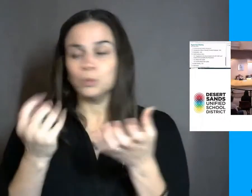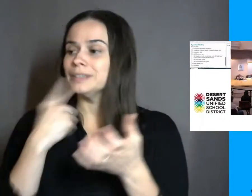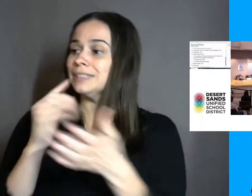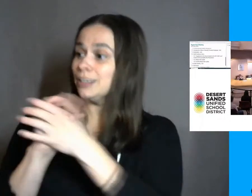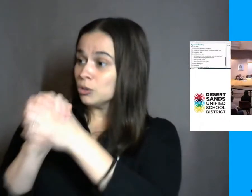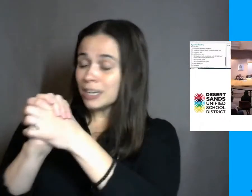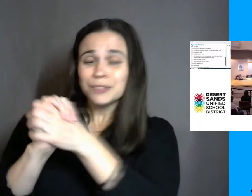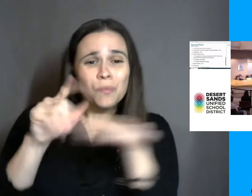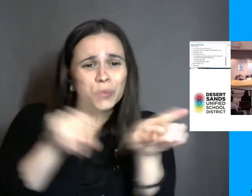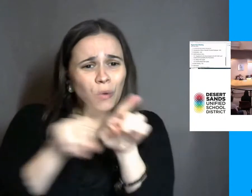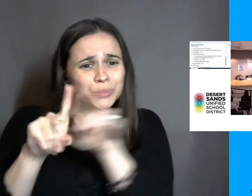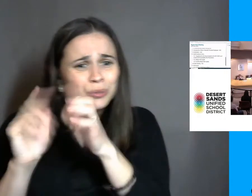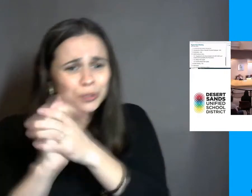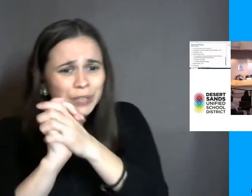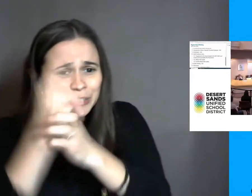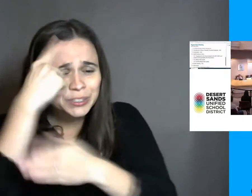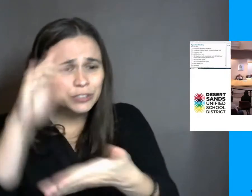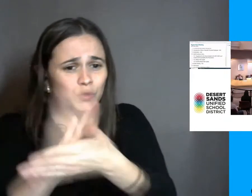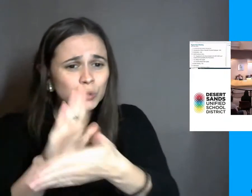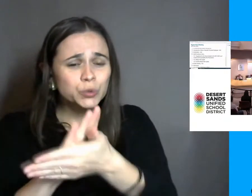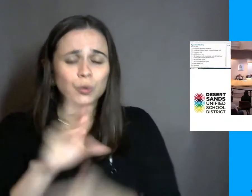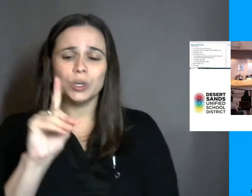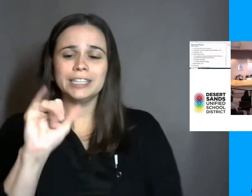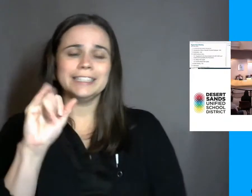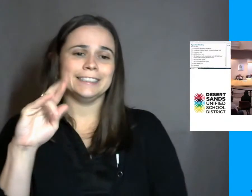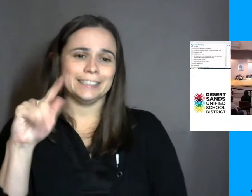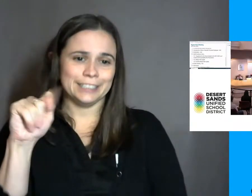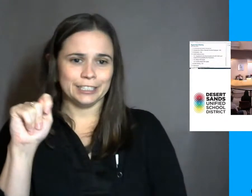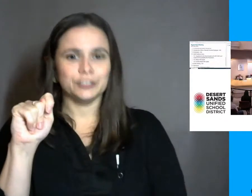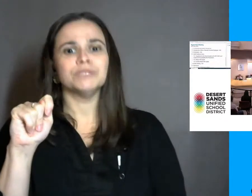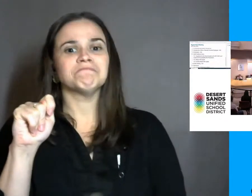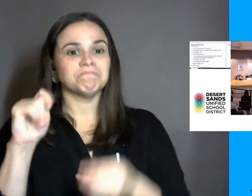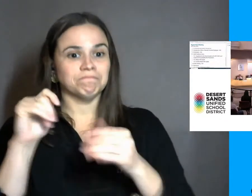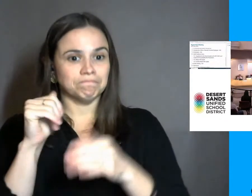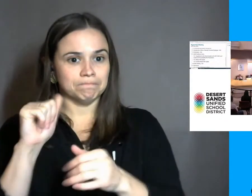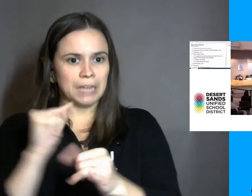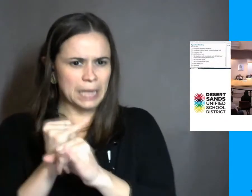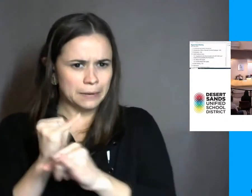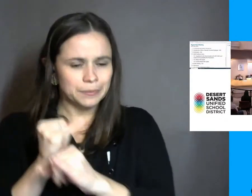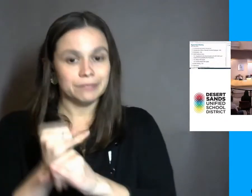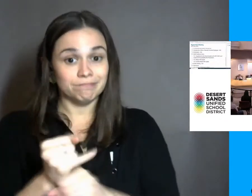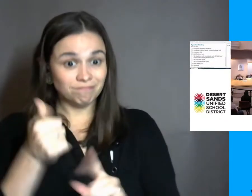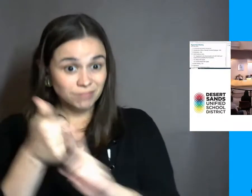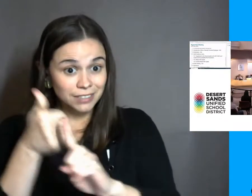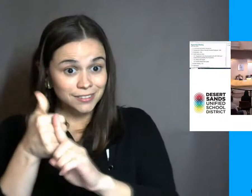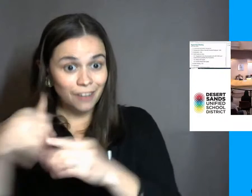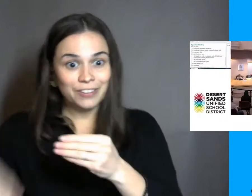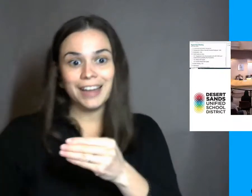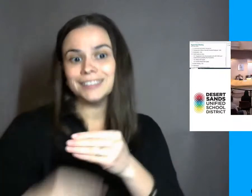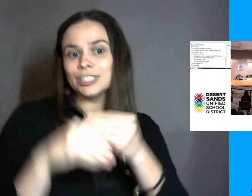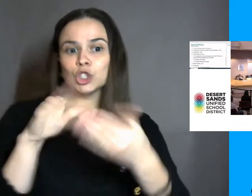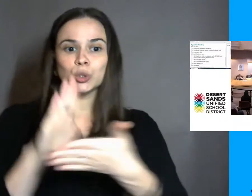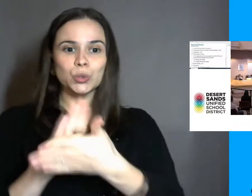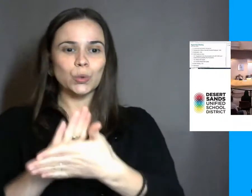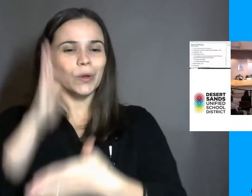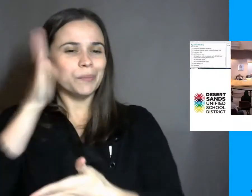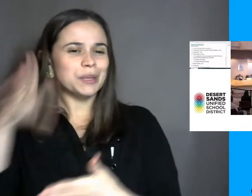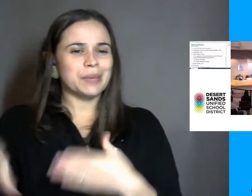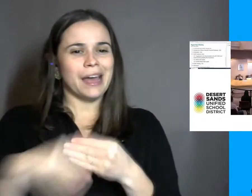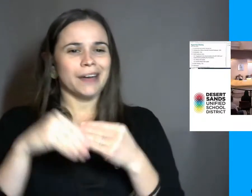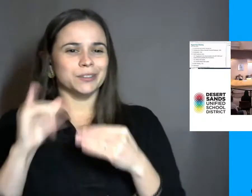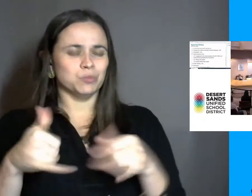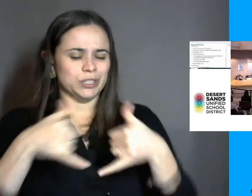Ridge Academy for being an additional school that has been awarded the Common Sense